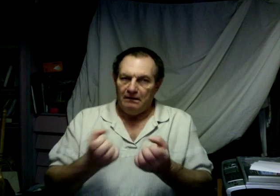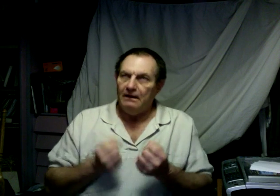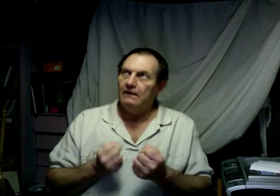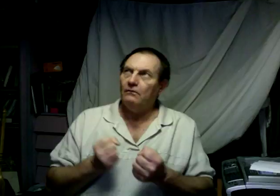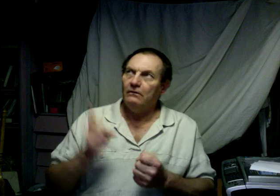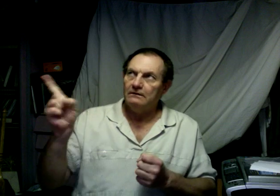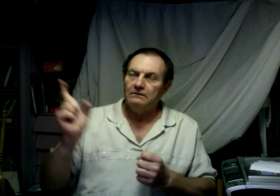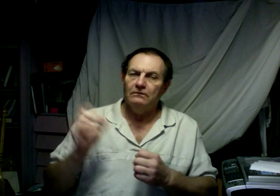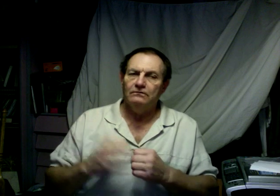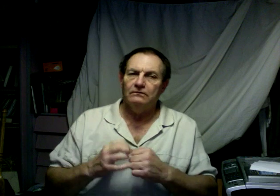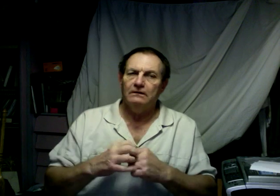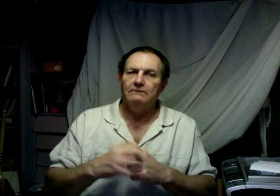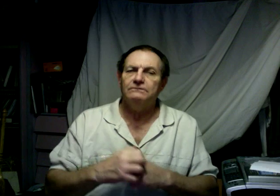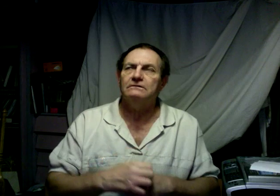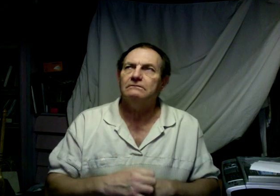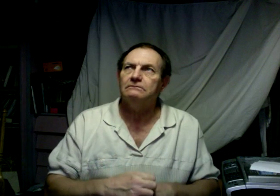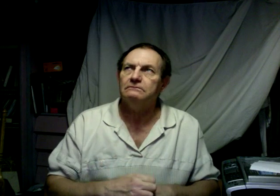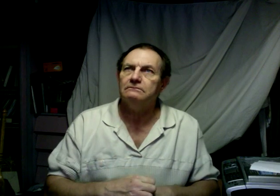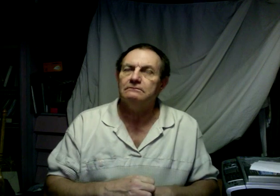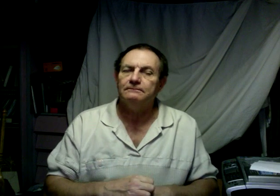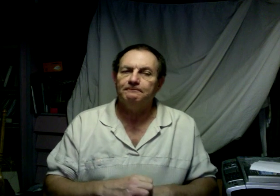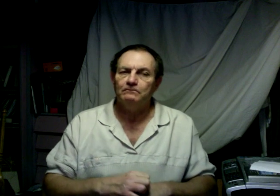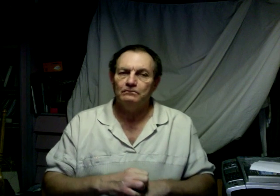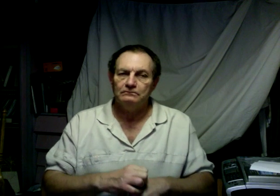I want those grapes."